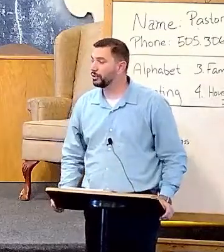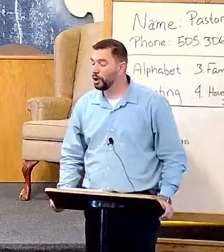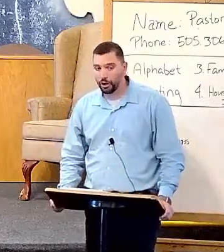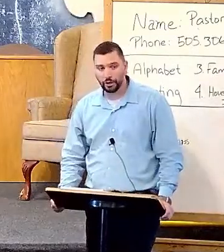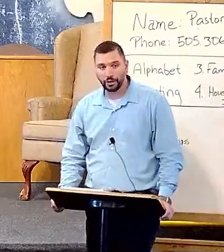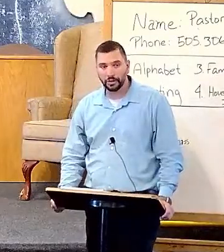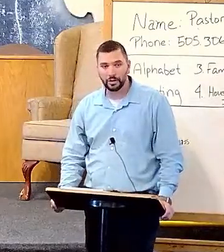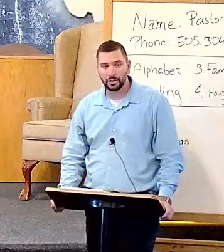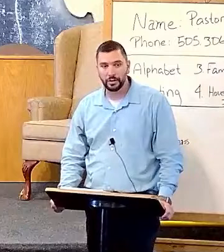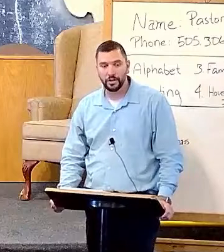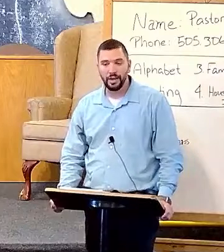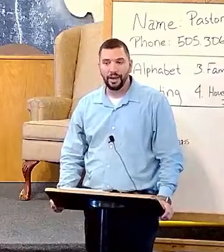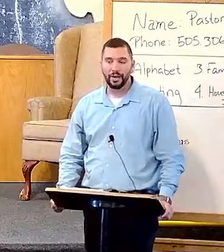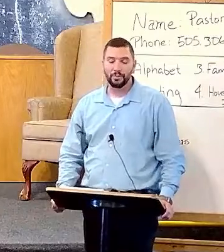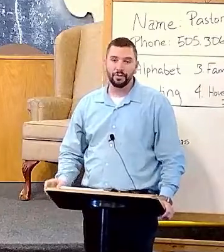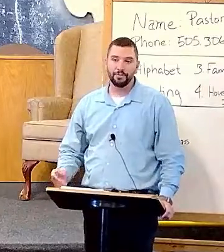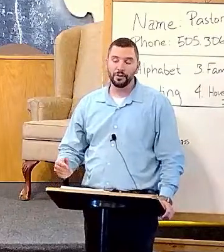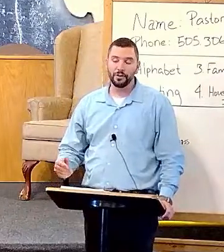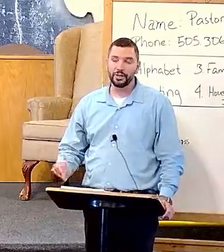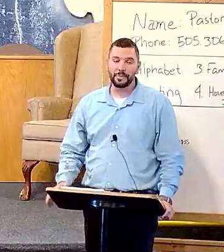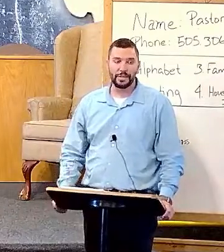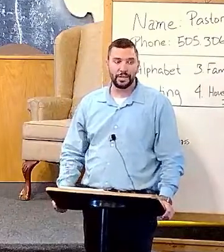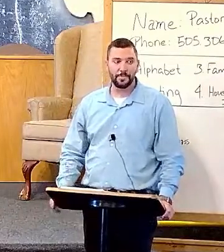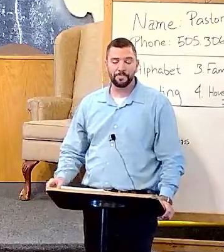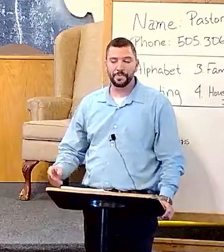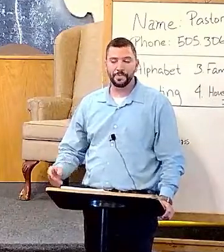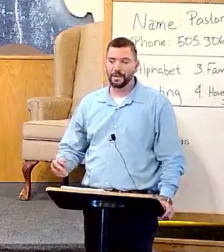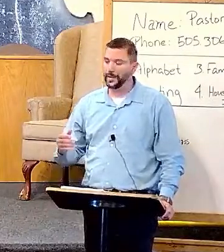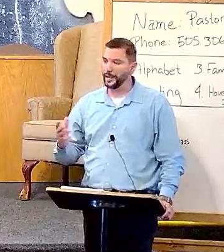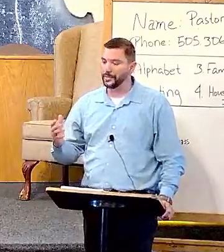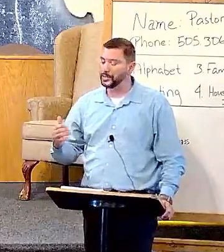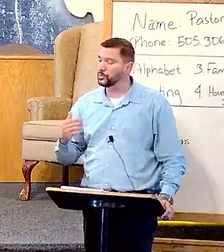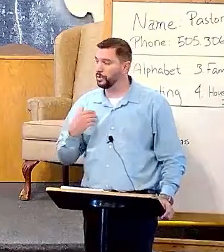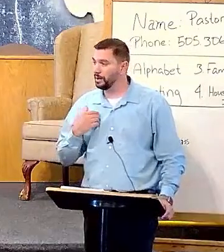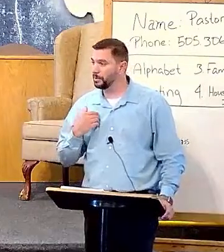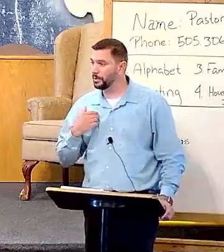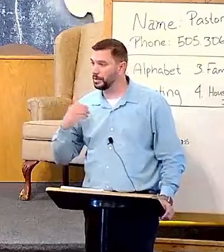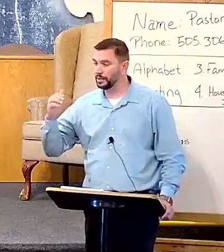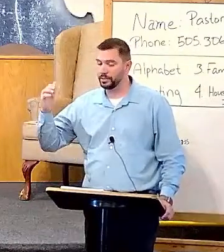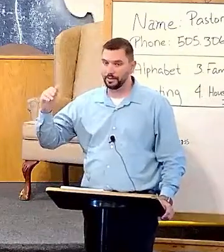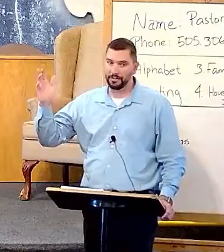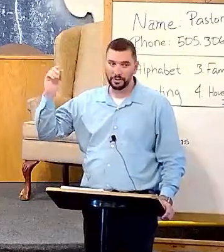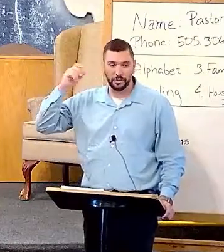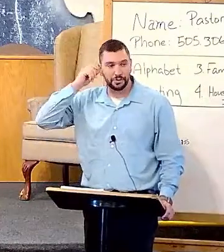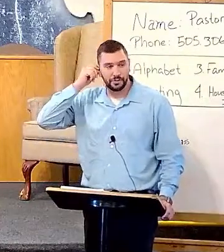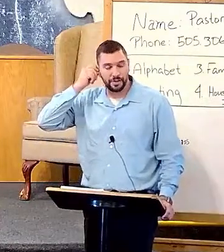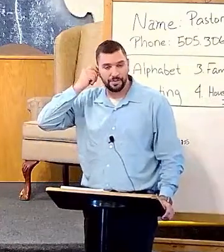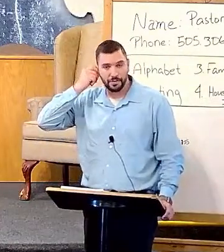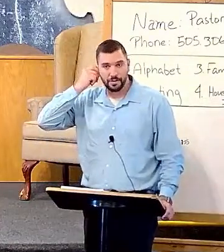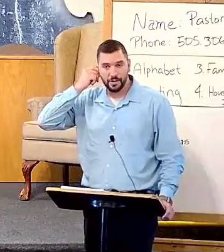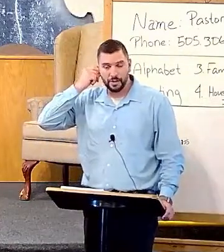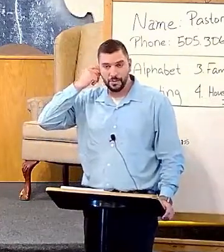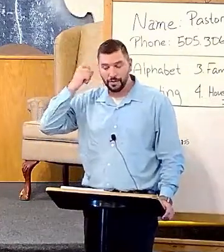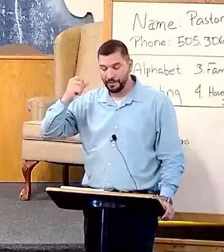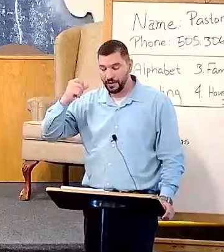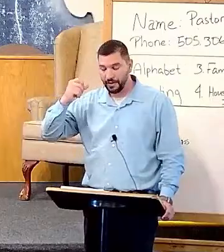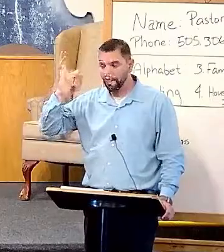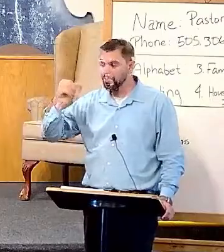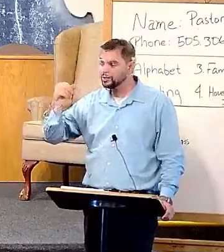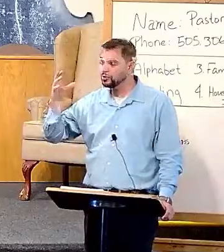long?" And the first time he did it, and this is where I'm learning that level 2, 3, and 4, where your facial responses